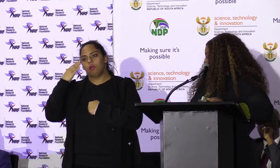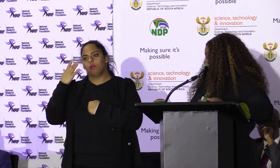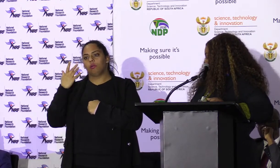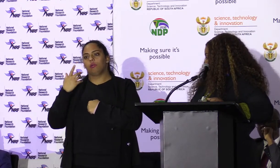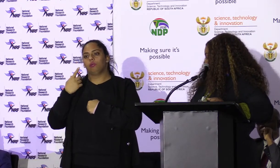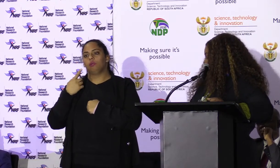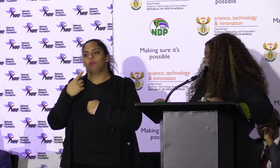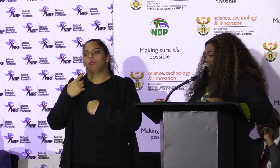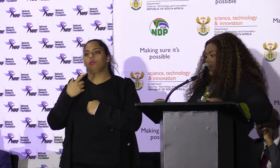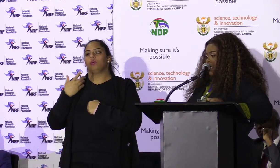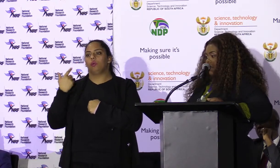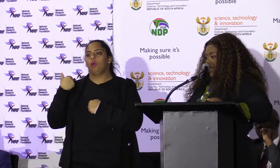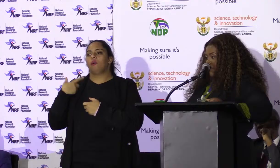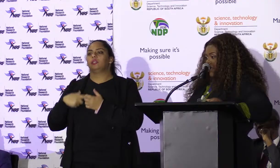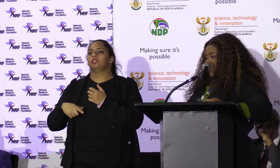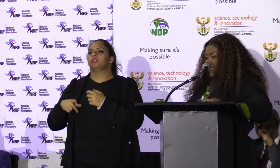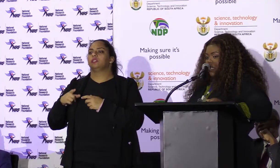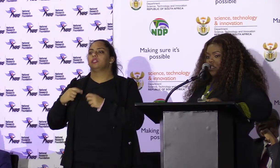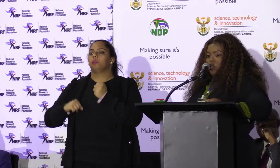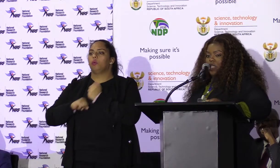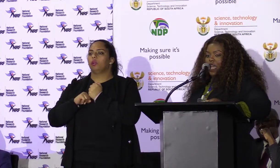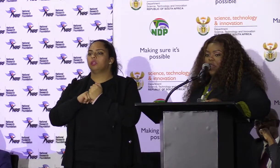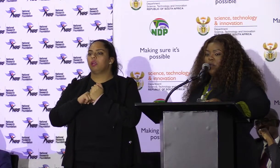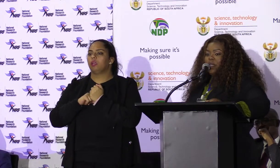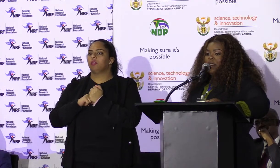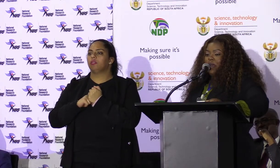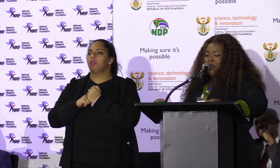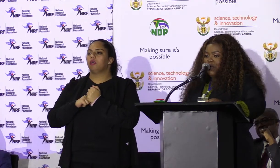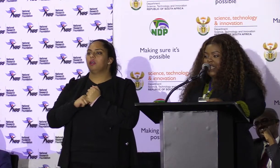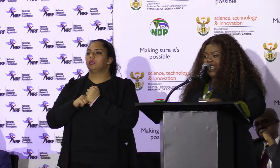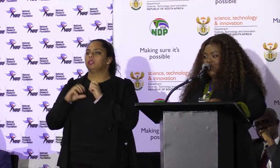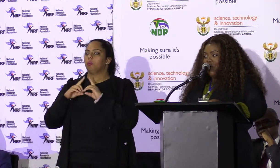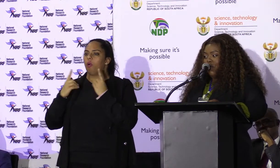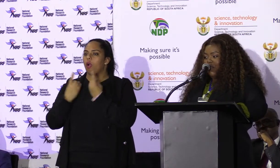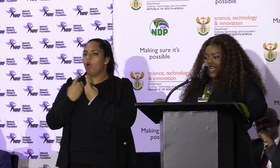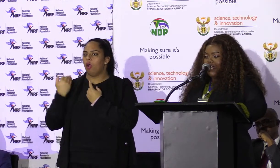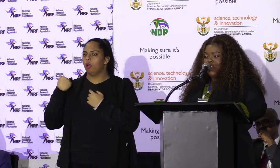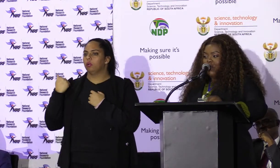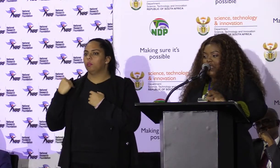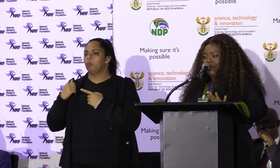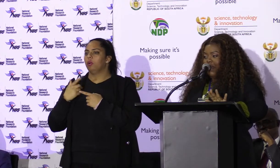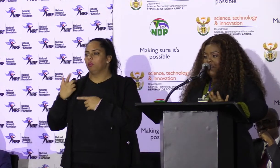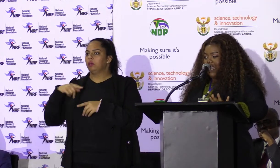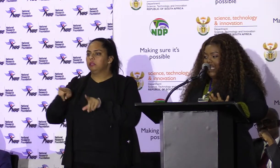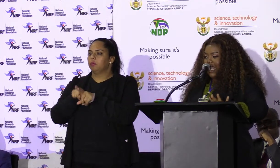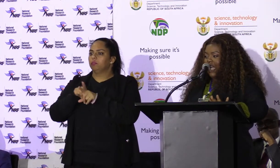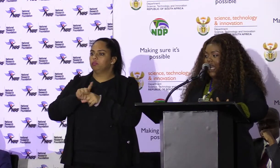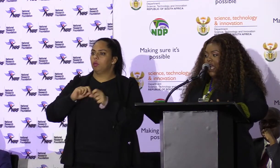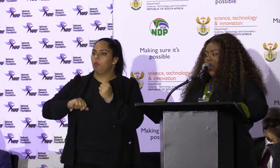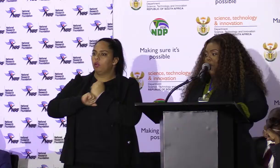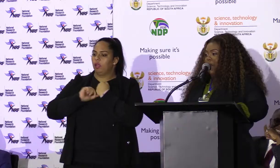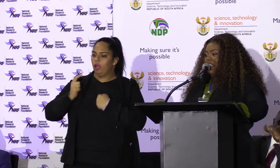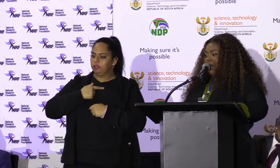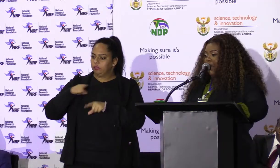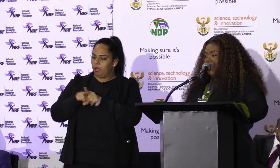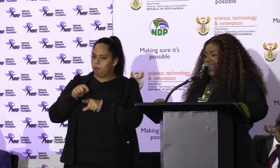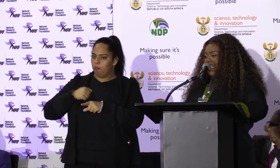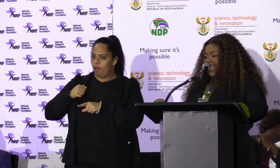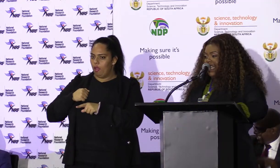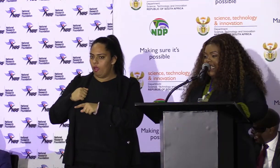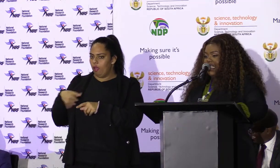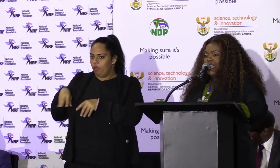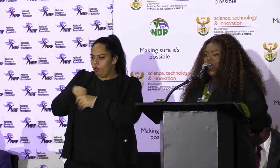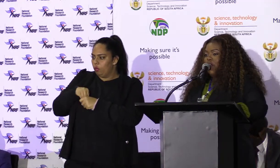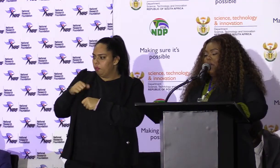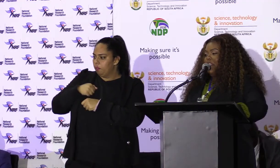Committee has been supporting the department. Today, we supported, all of us, including my friend there, we